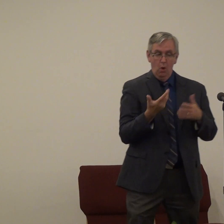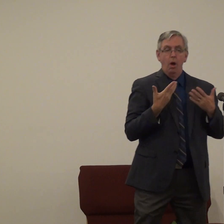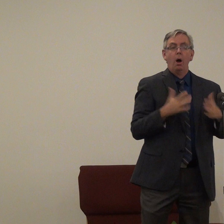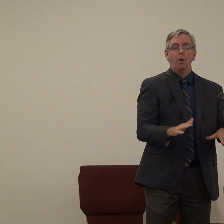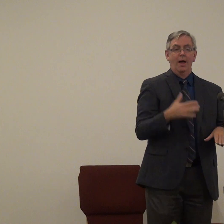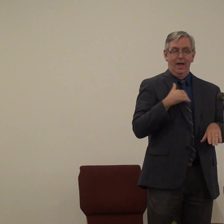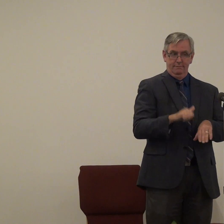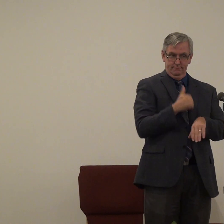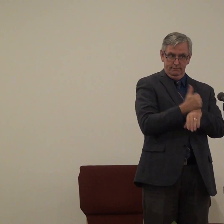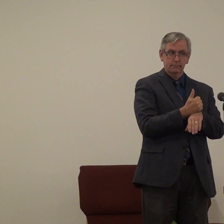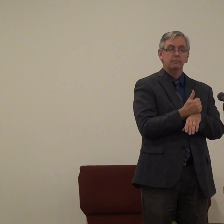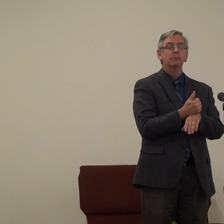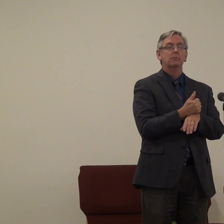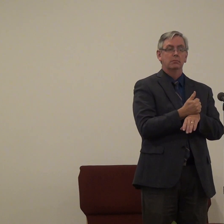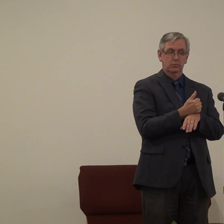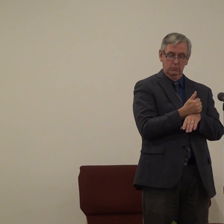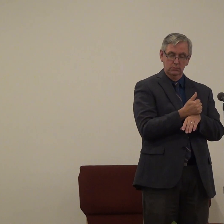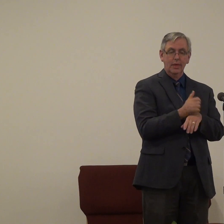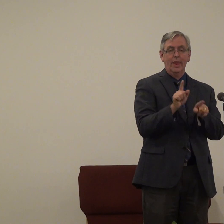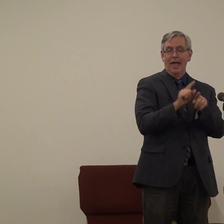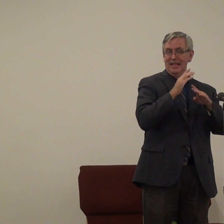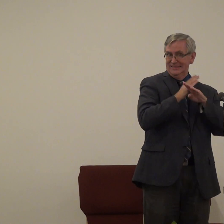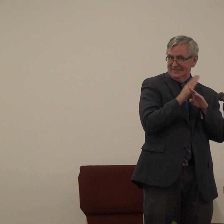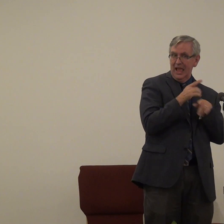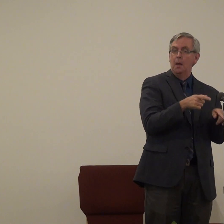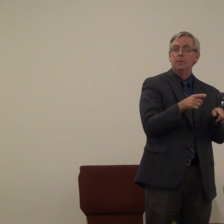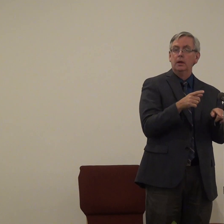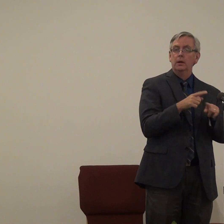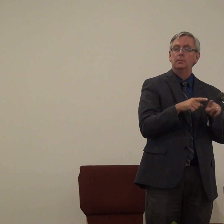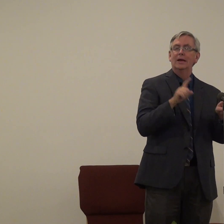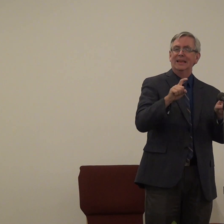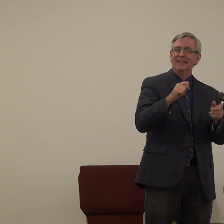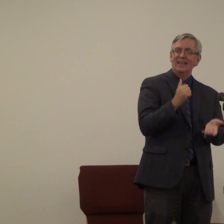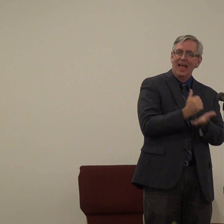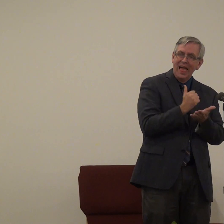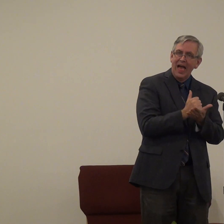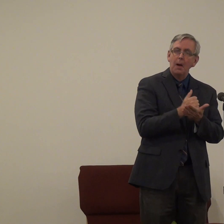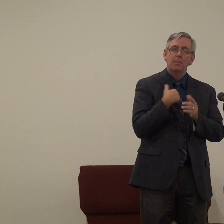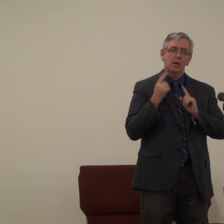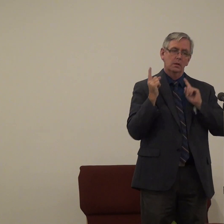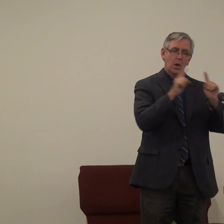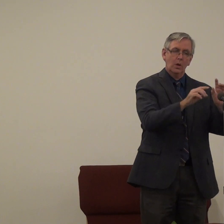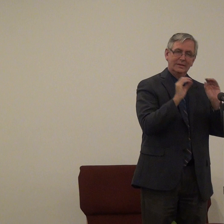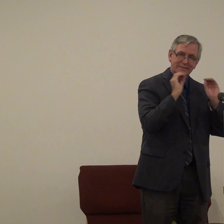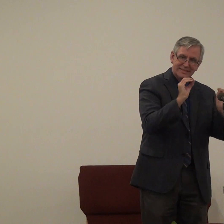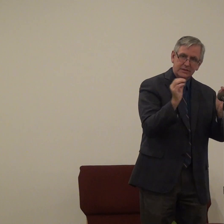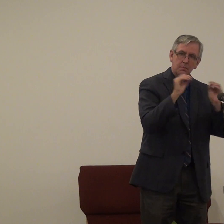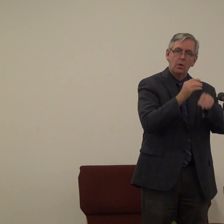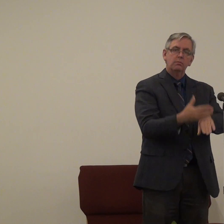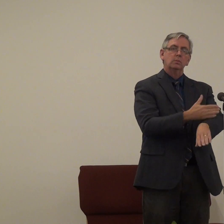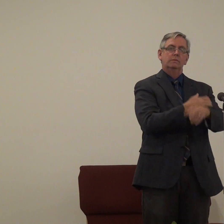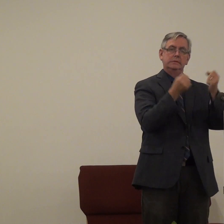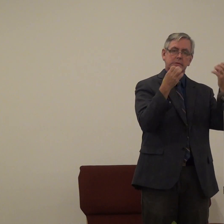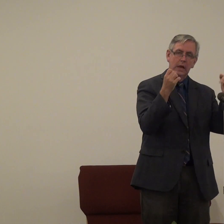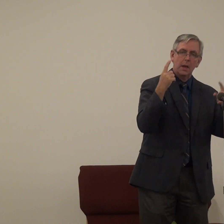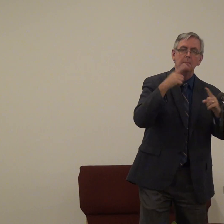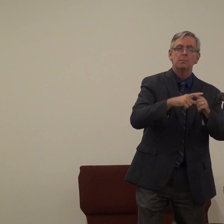deaf. Some already have a work, like Zambia that I mentioned, and they need some help, and they need some teaching, and they